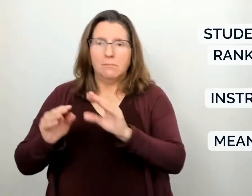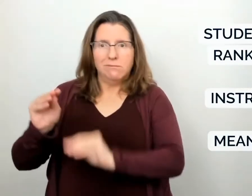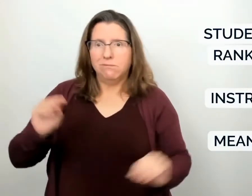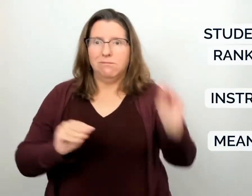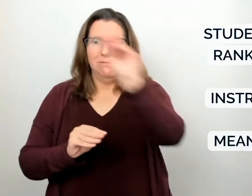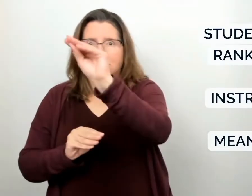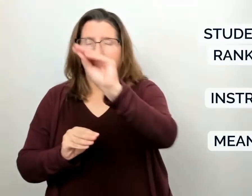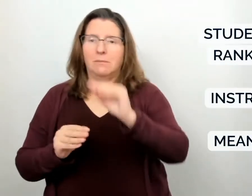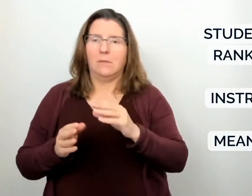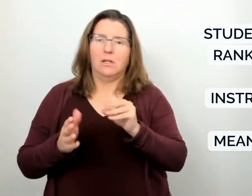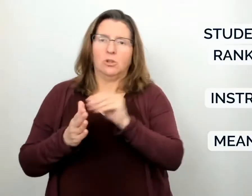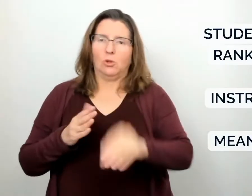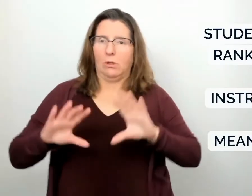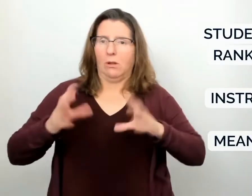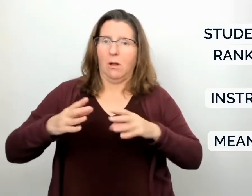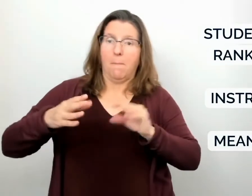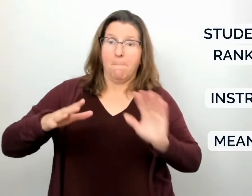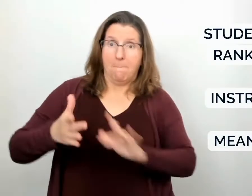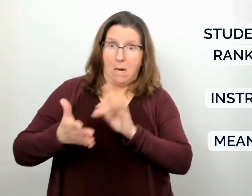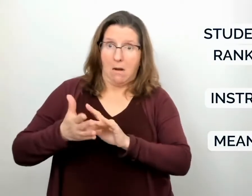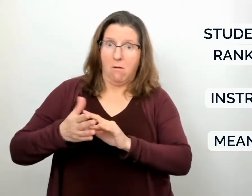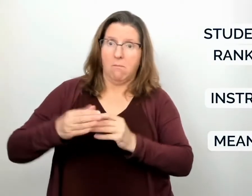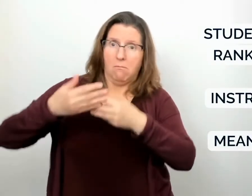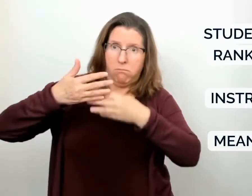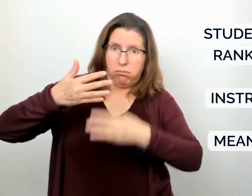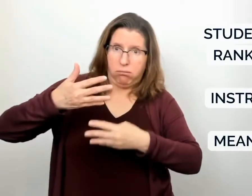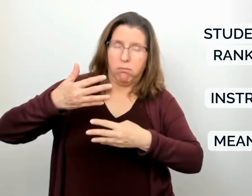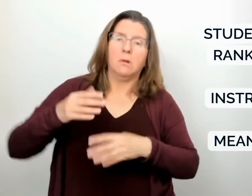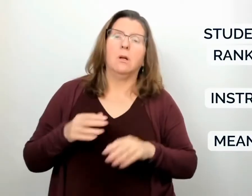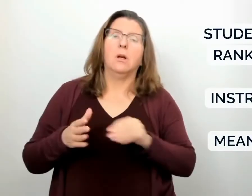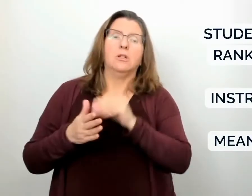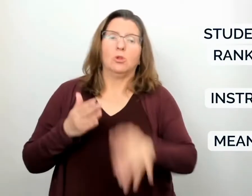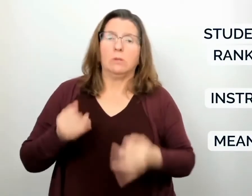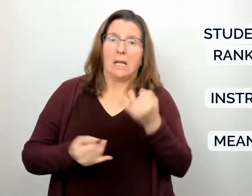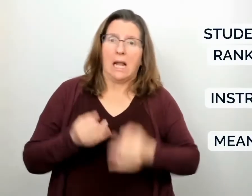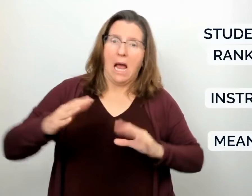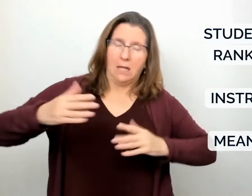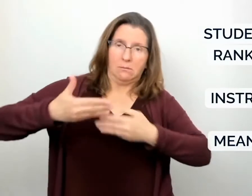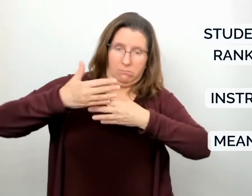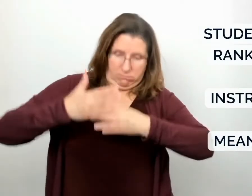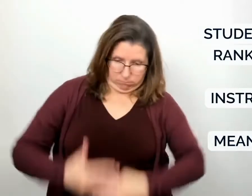I, as the instructor, will look at the rankings and determine meaningful groupings